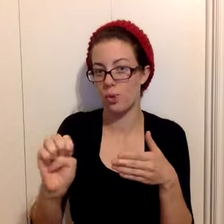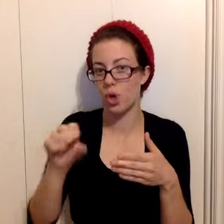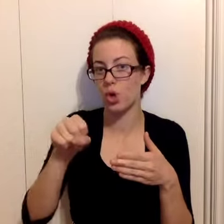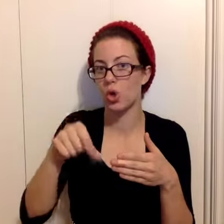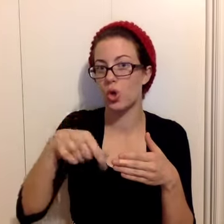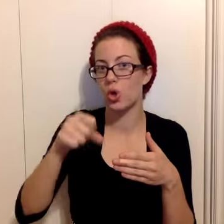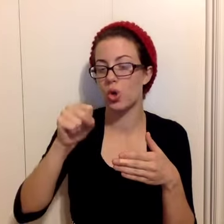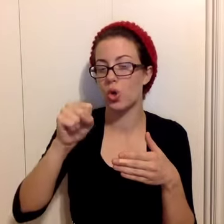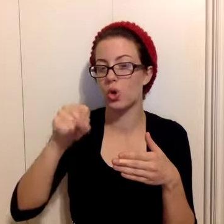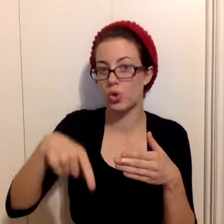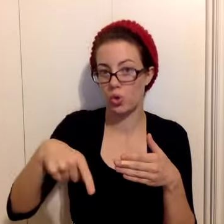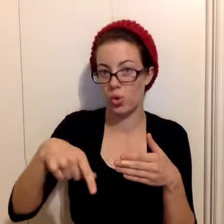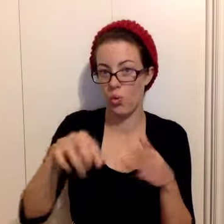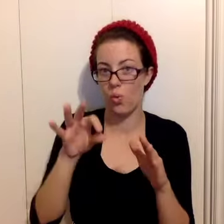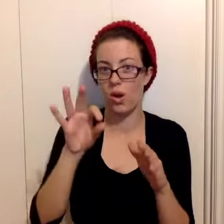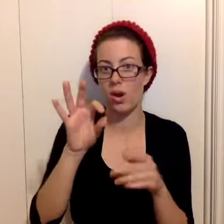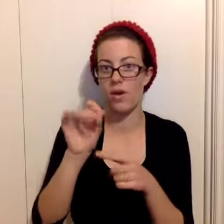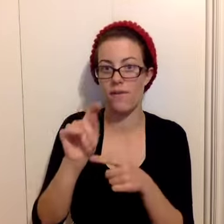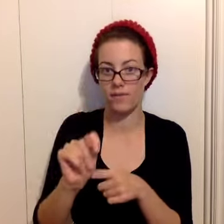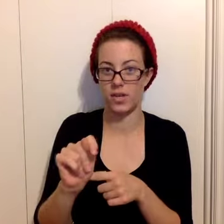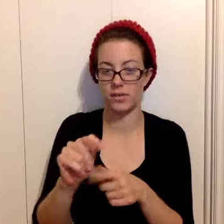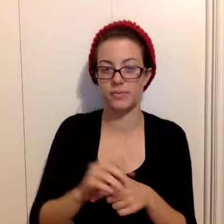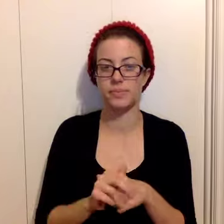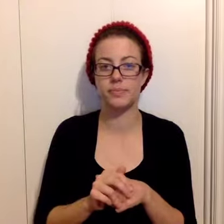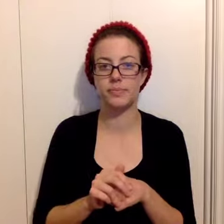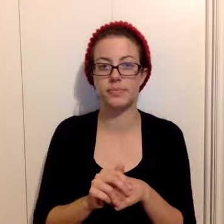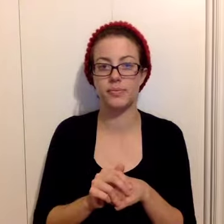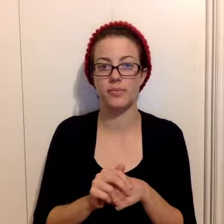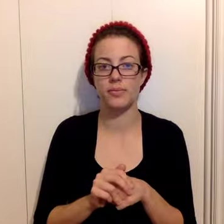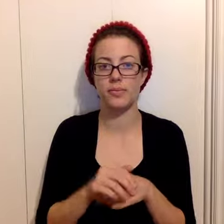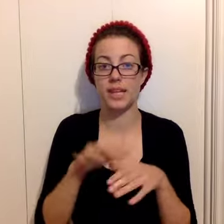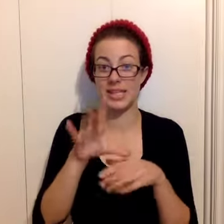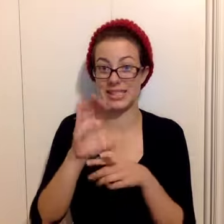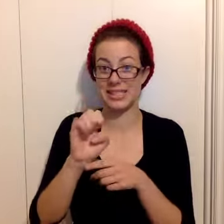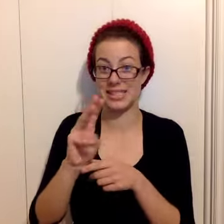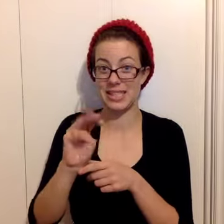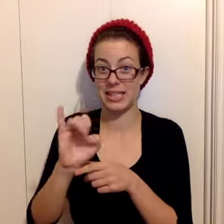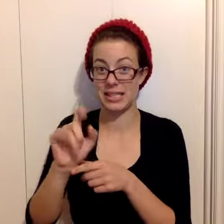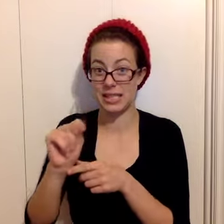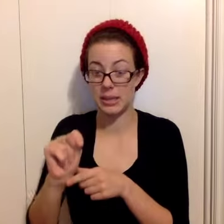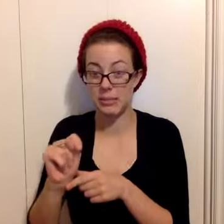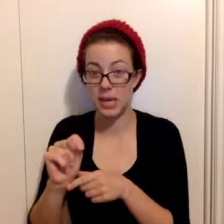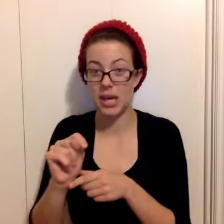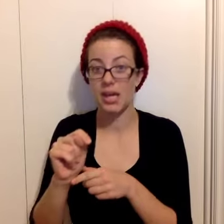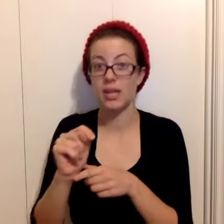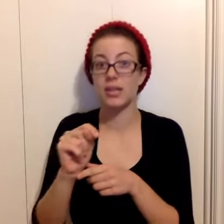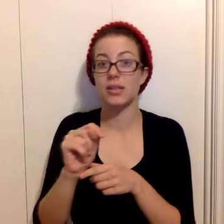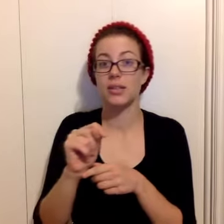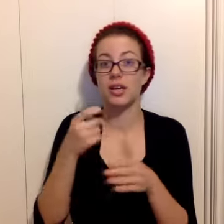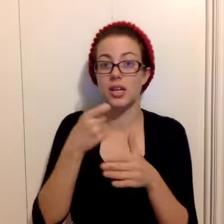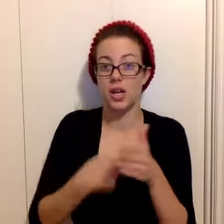and the cement cost $14 per cubic foot.